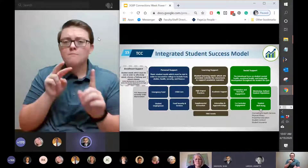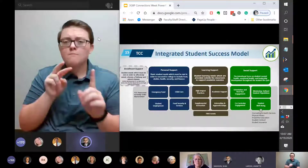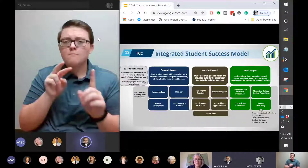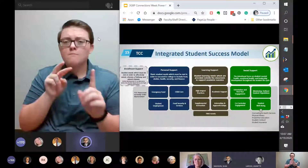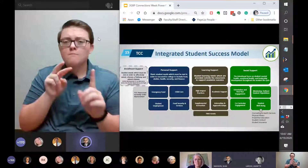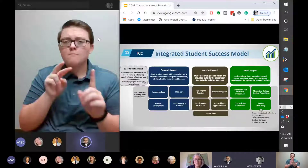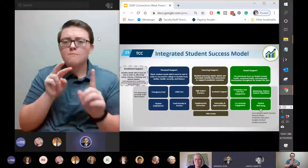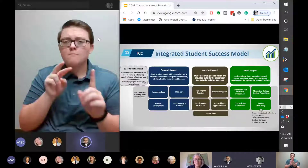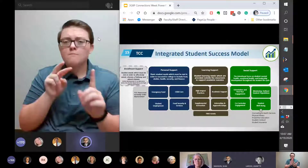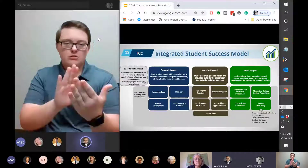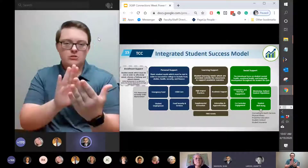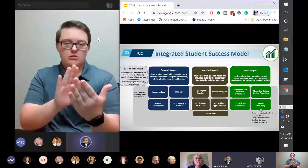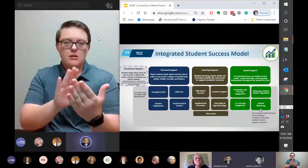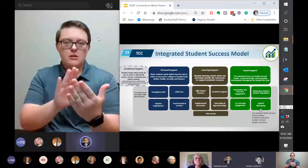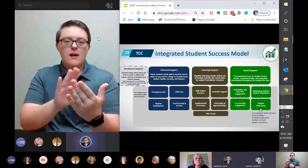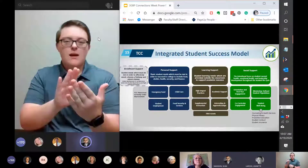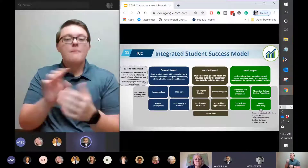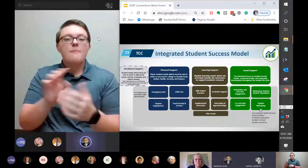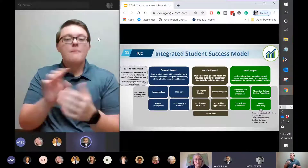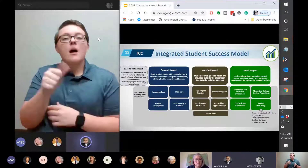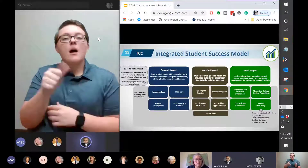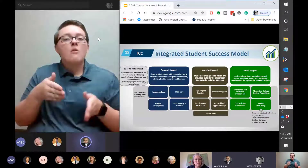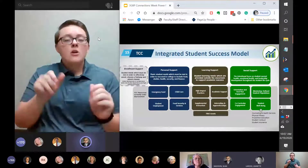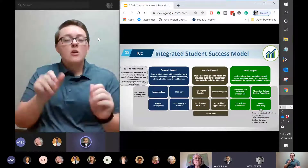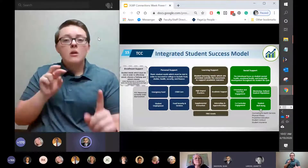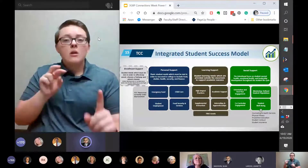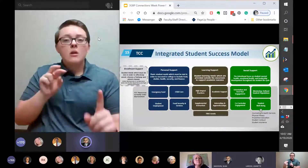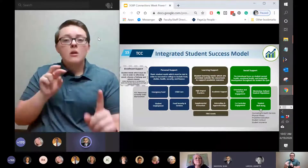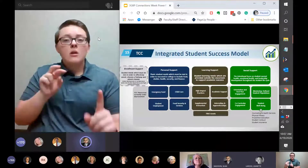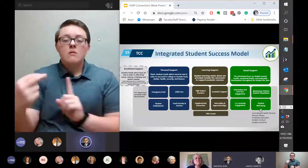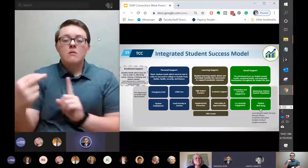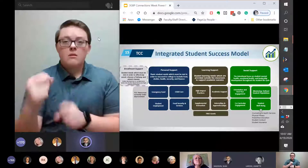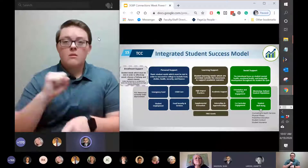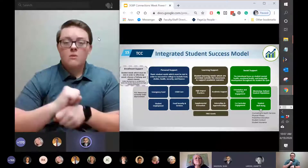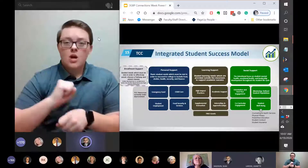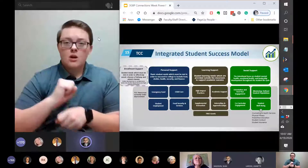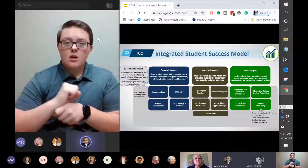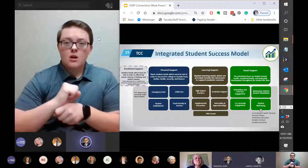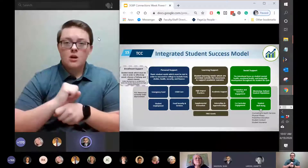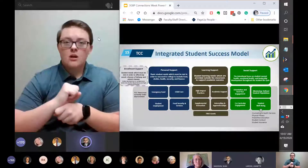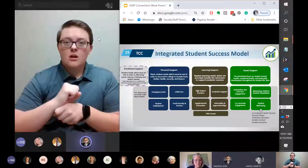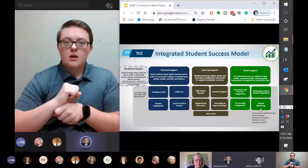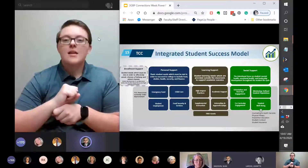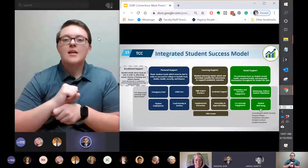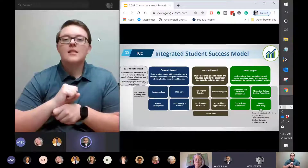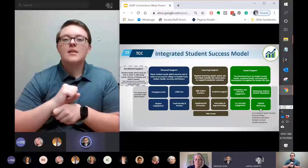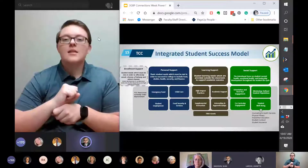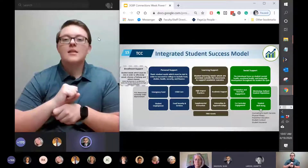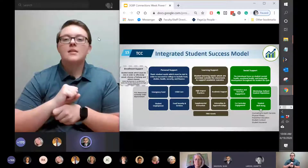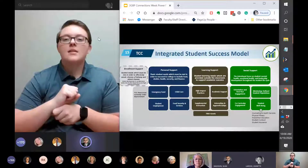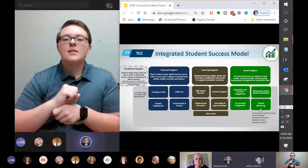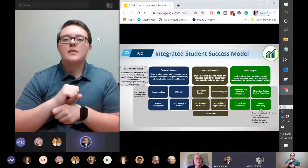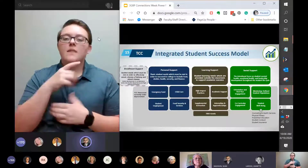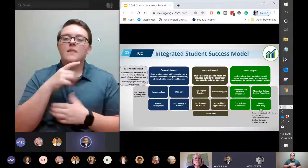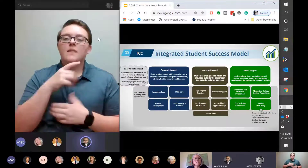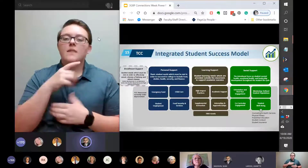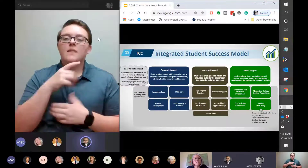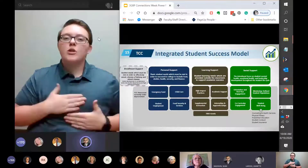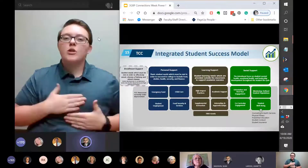taking. Another way of looking at this work is through the